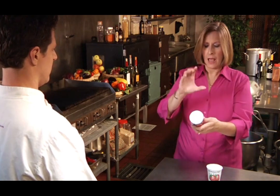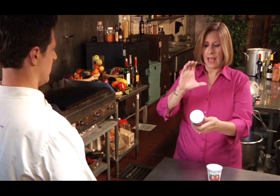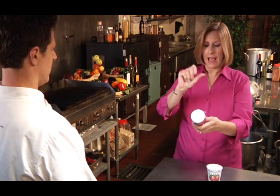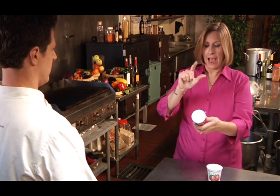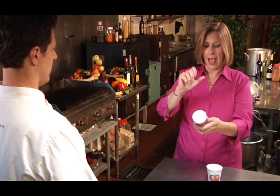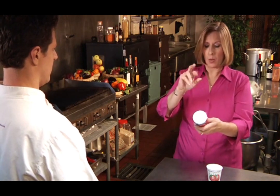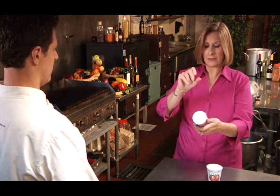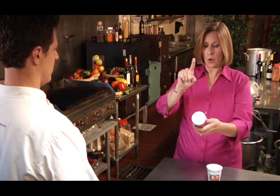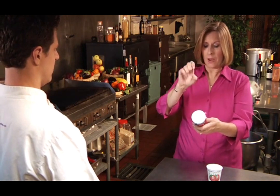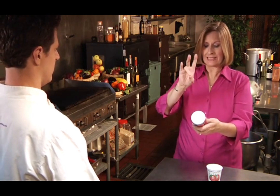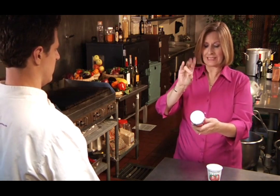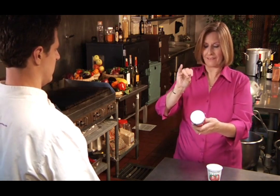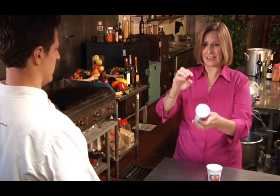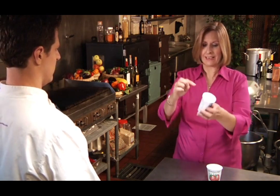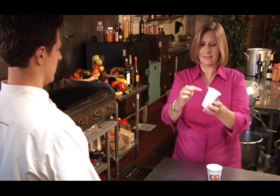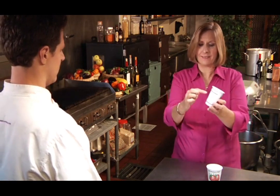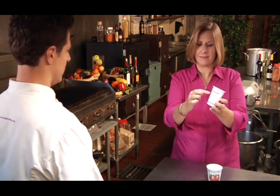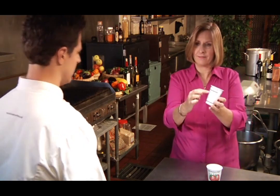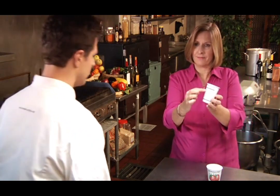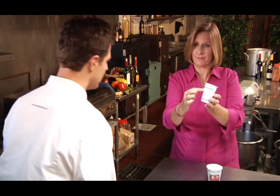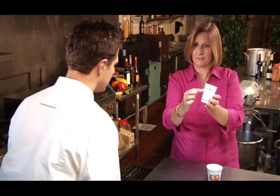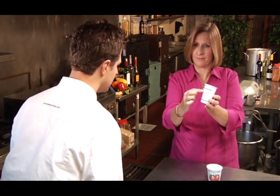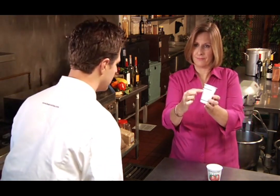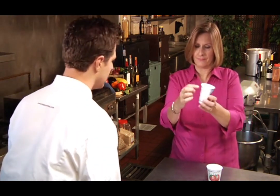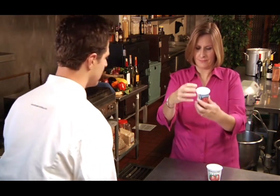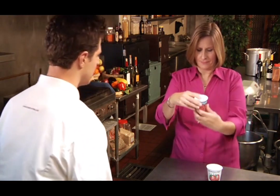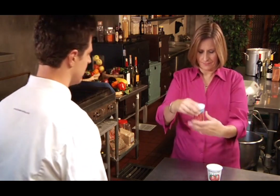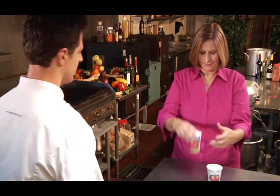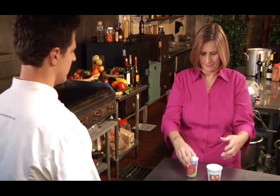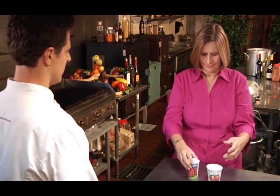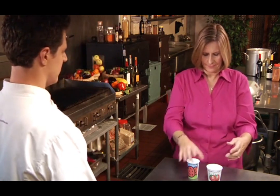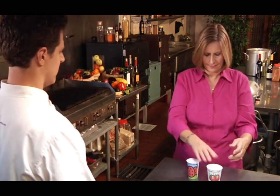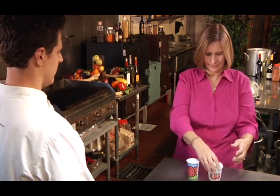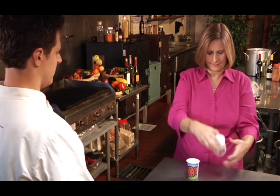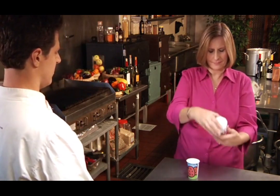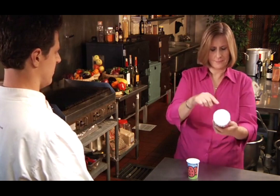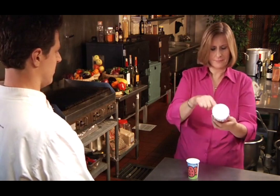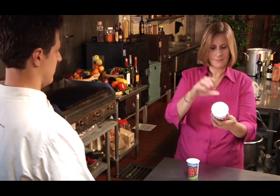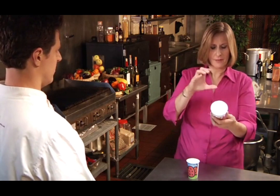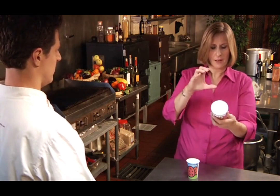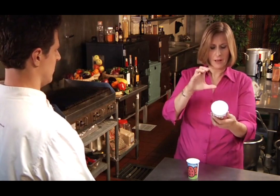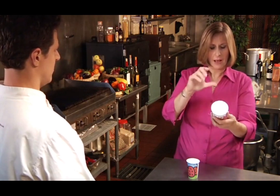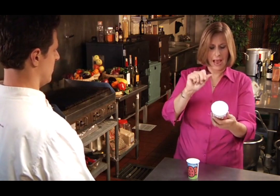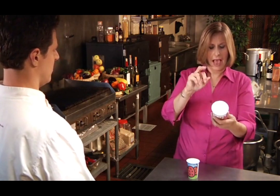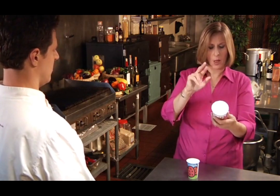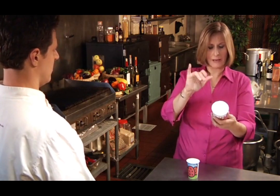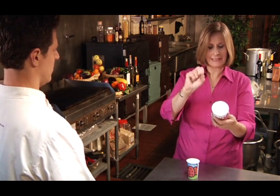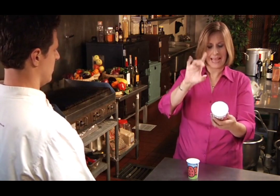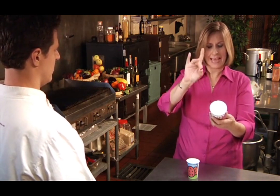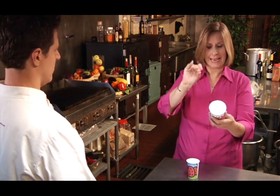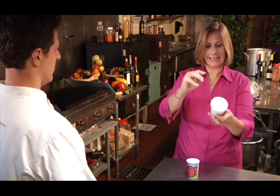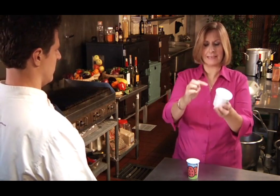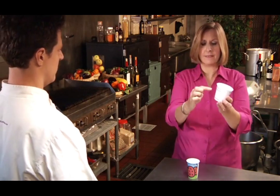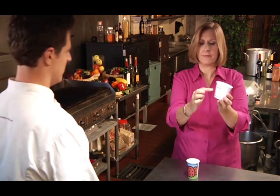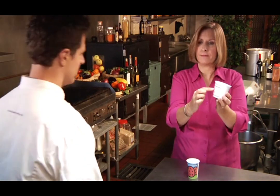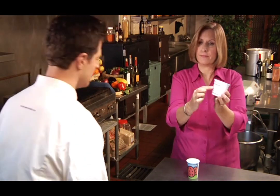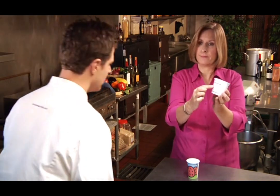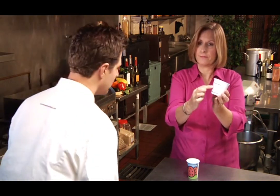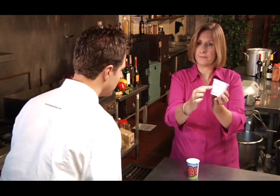This one has 170 calories per container. And this one has 80 calories per container.